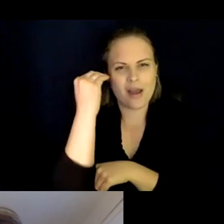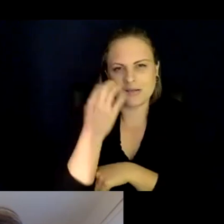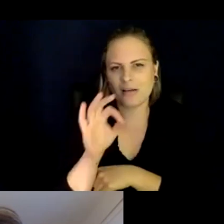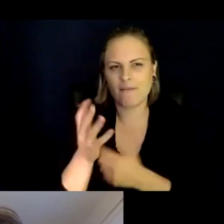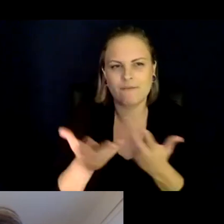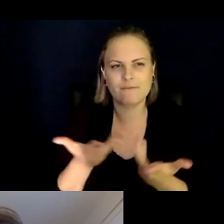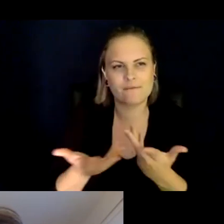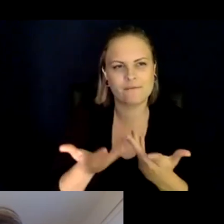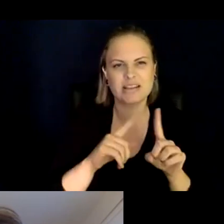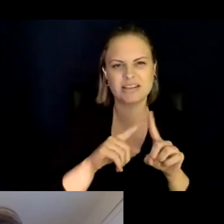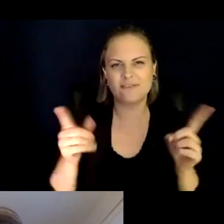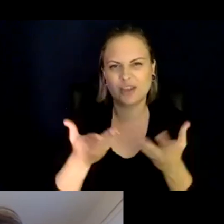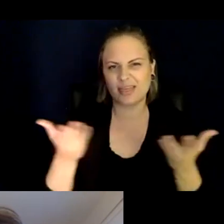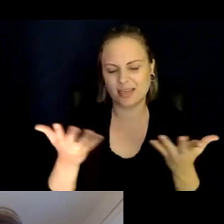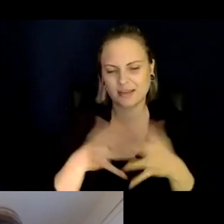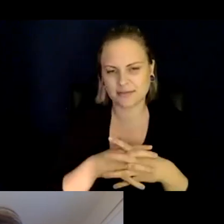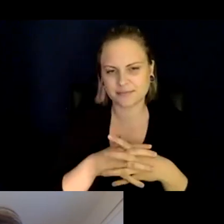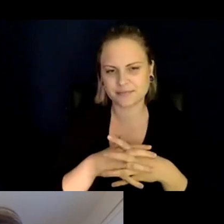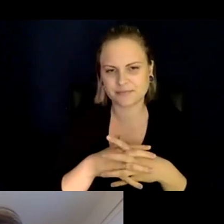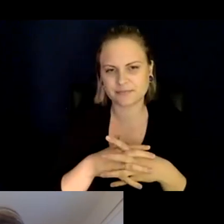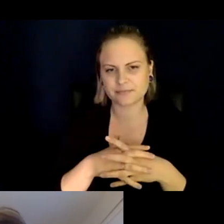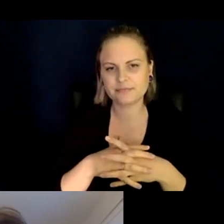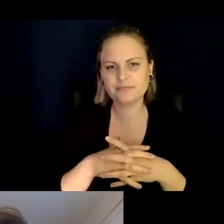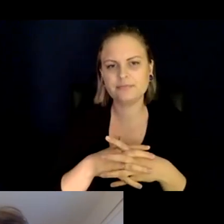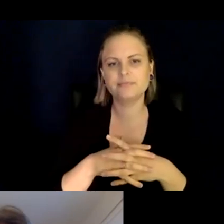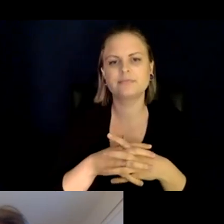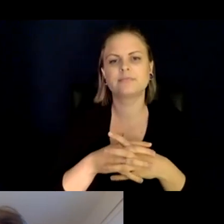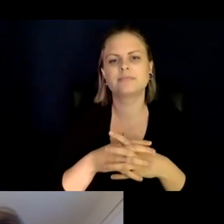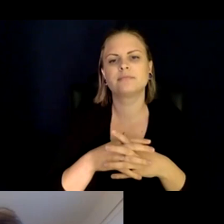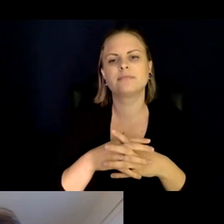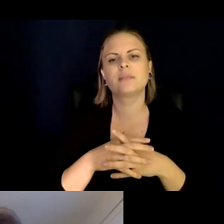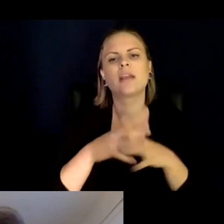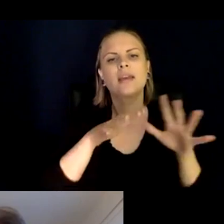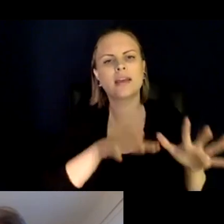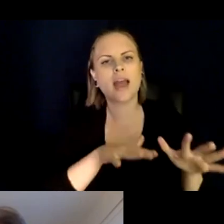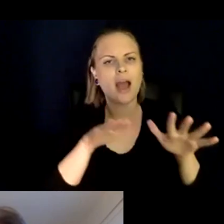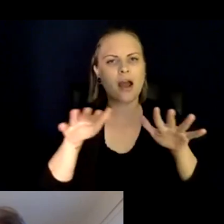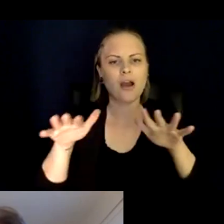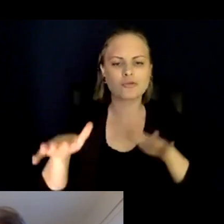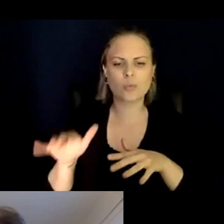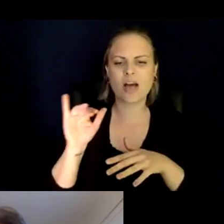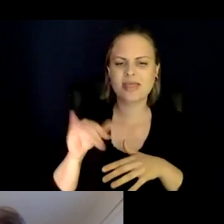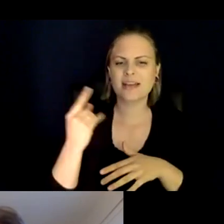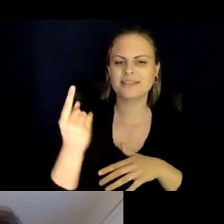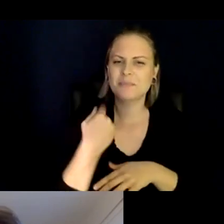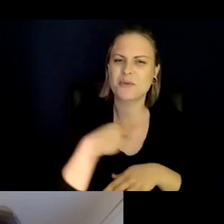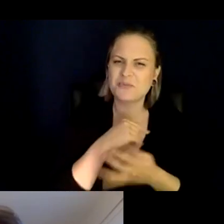were different. And the informality, was something that we came to